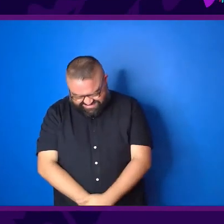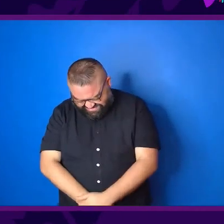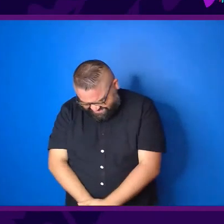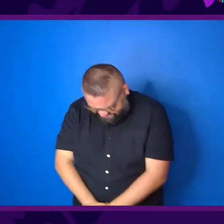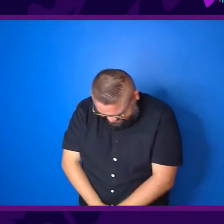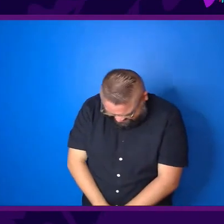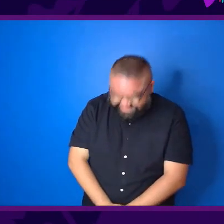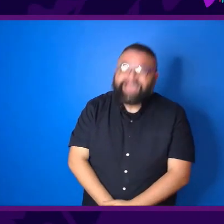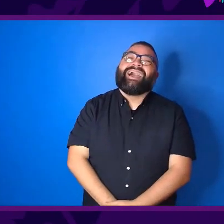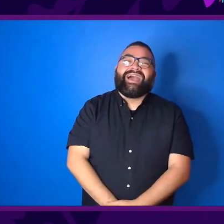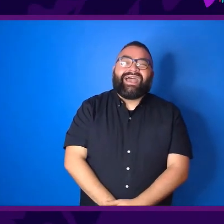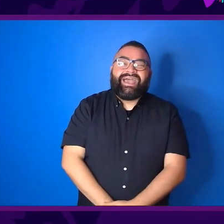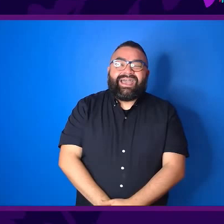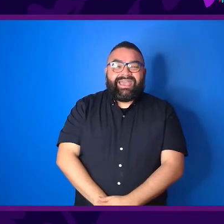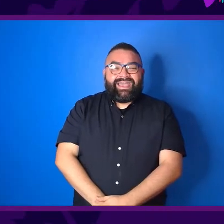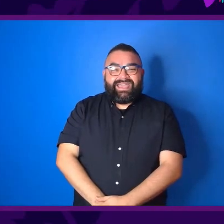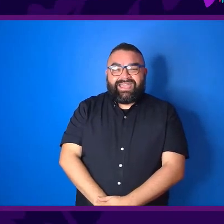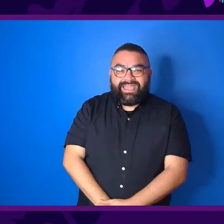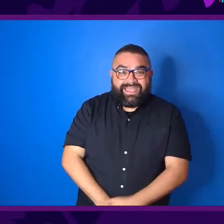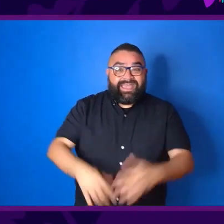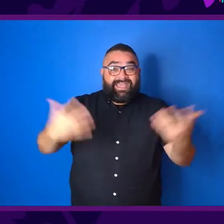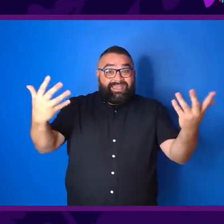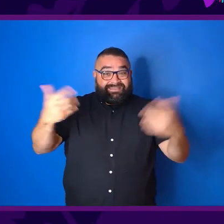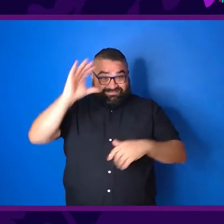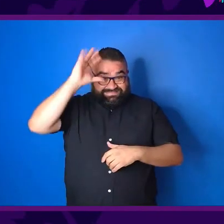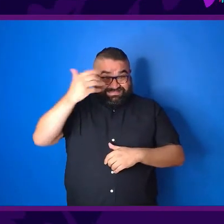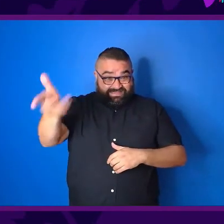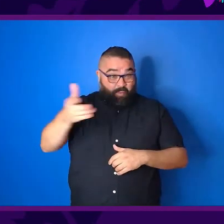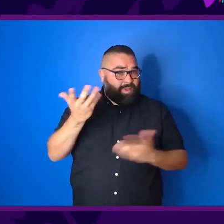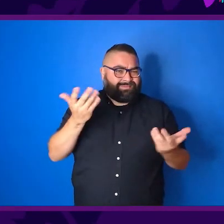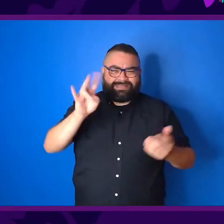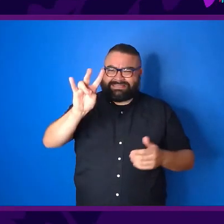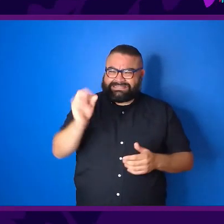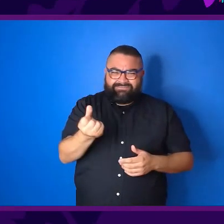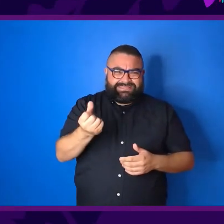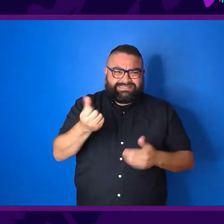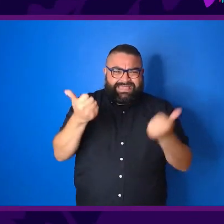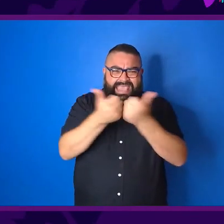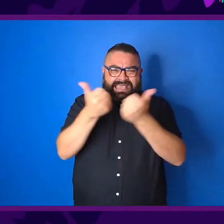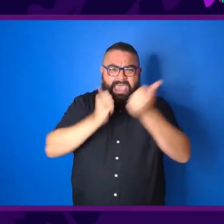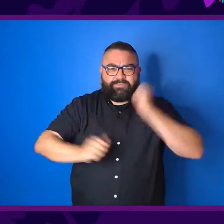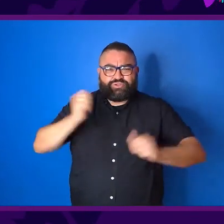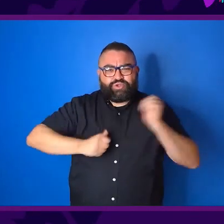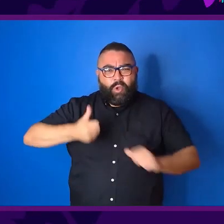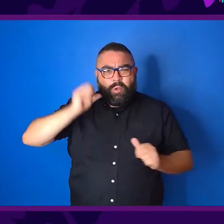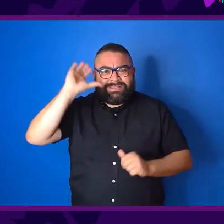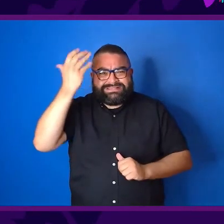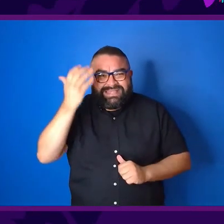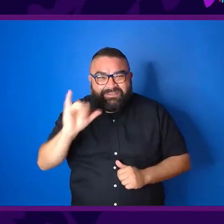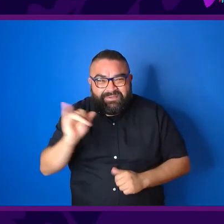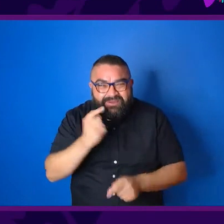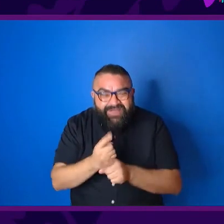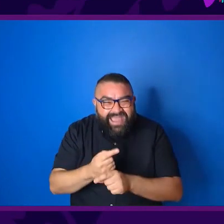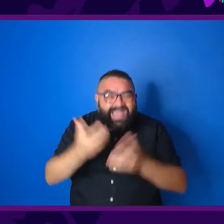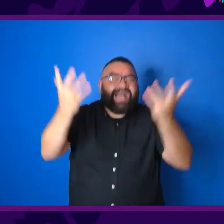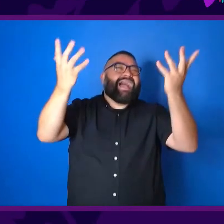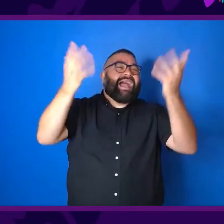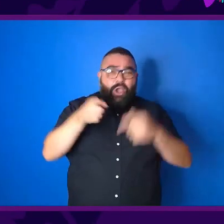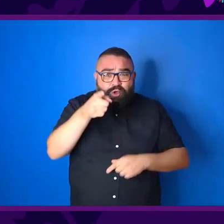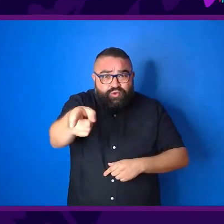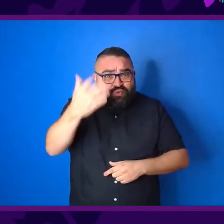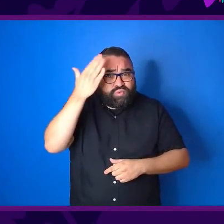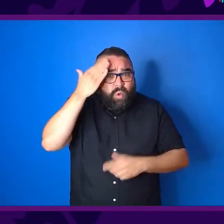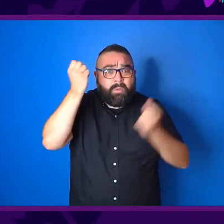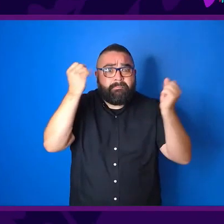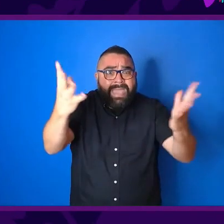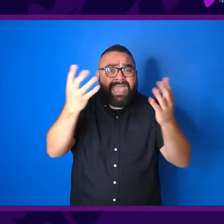Why does Isai look like he's the host of a 70s game show, Dolores? You seem to know so many great people. And